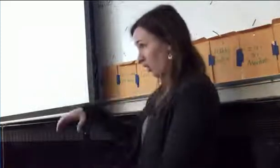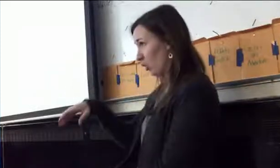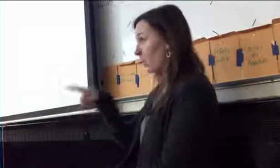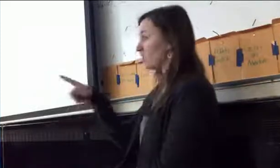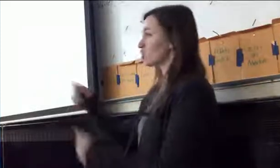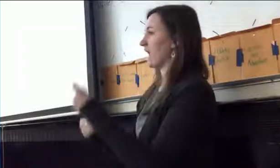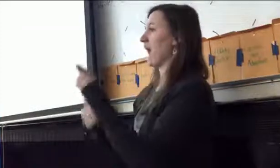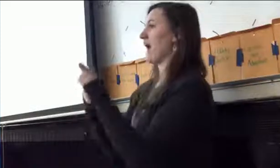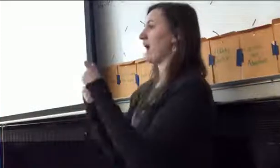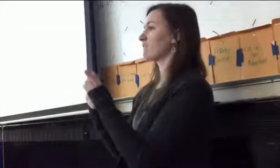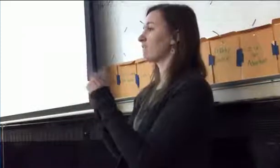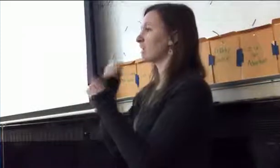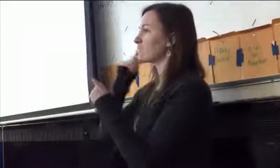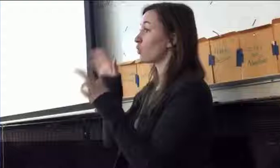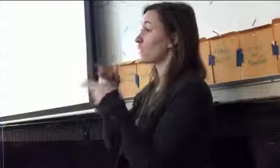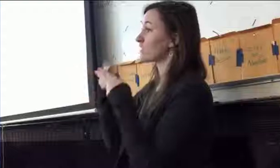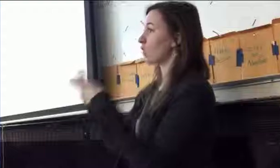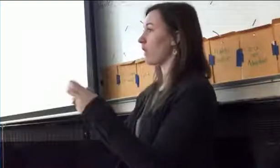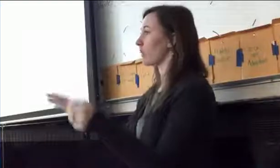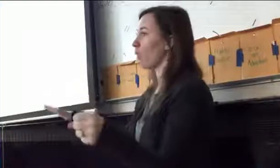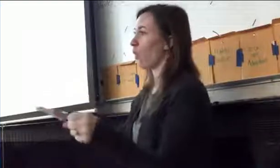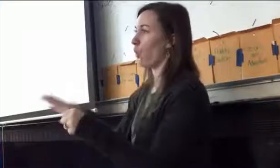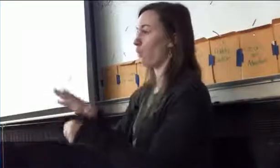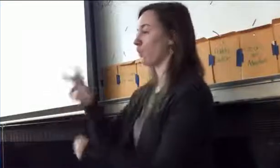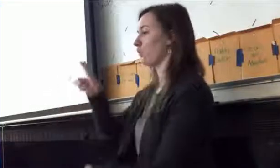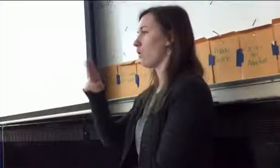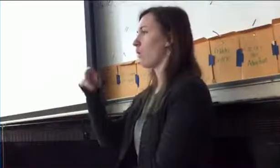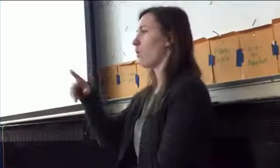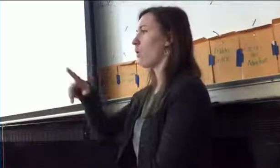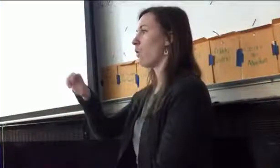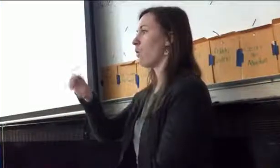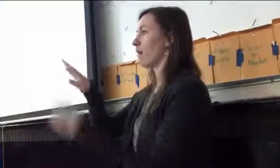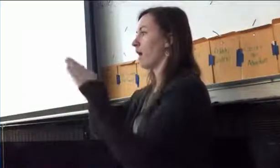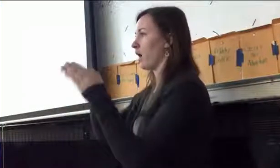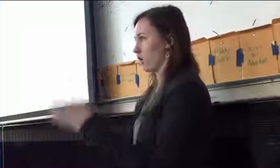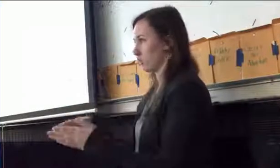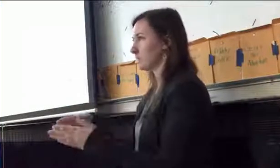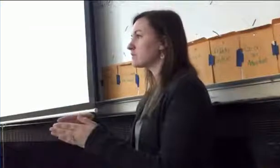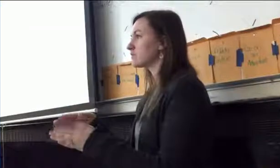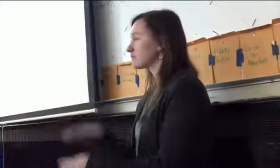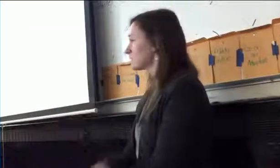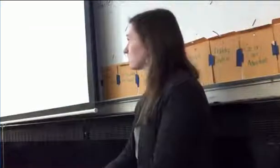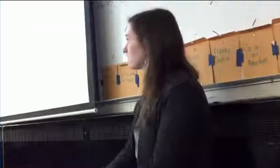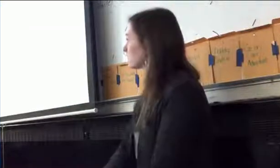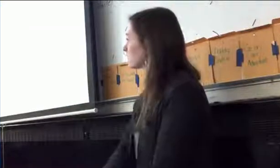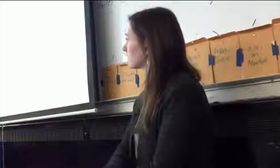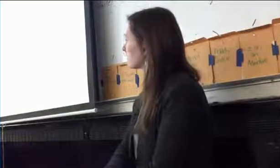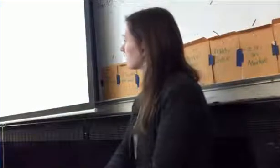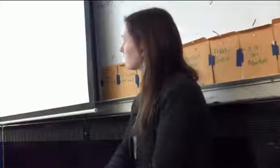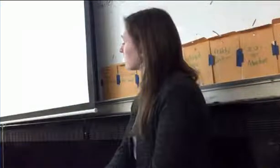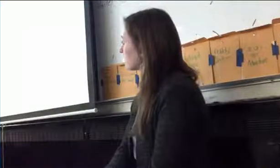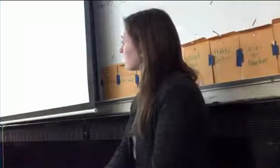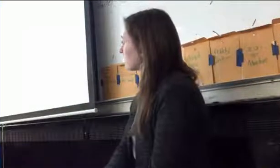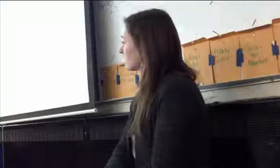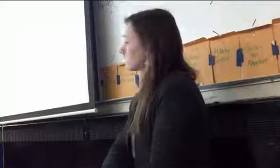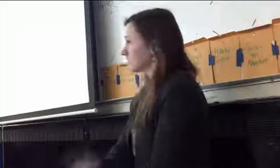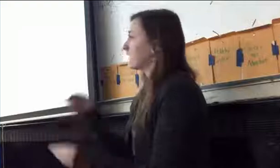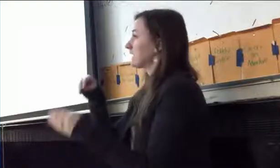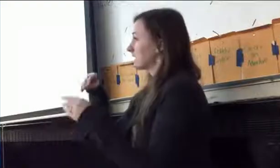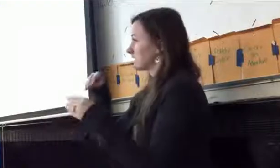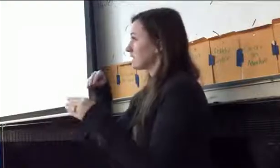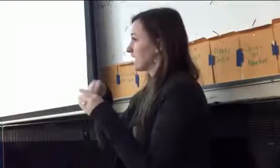of what is known as the whole house. So on your last line, if you will highlight Jane Addams' whole house, it's in